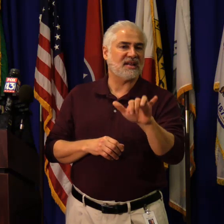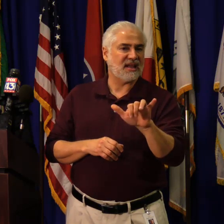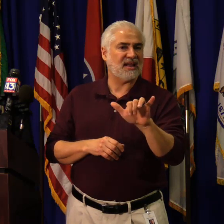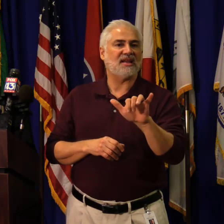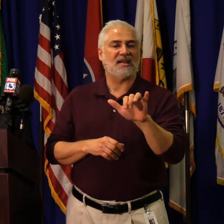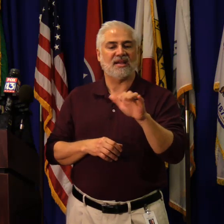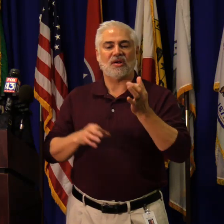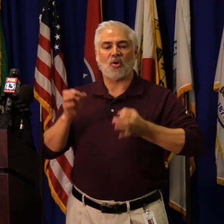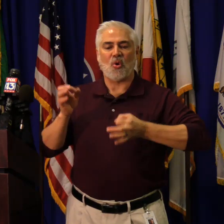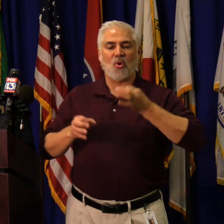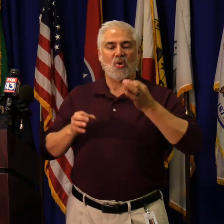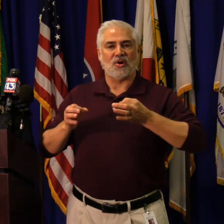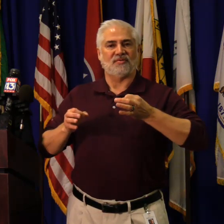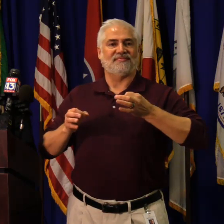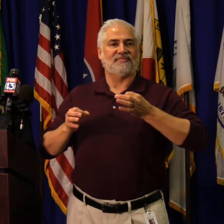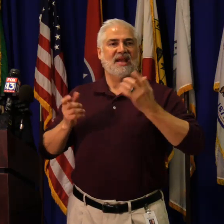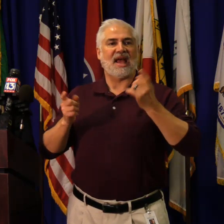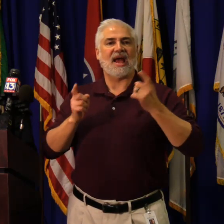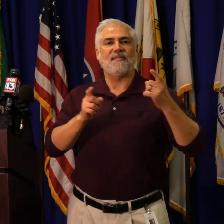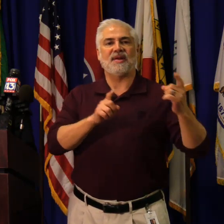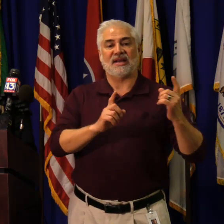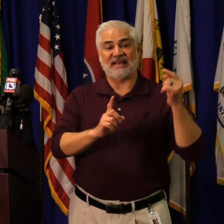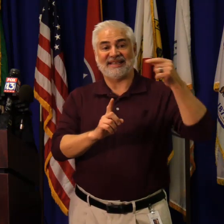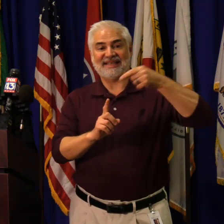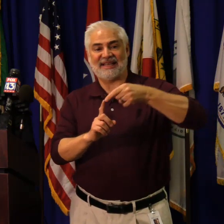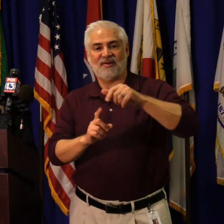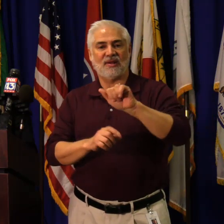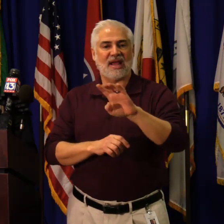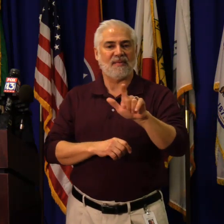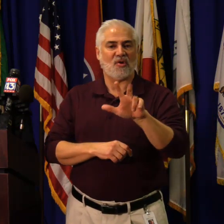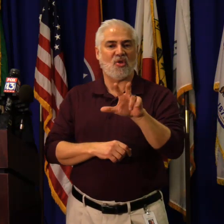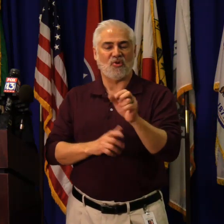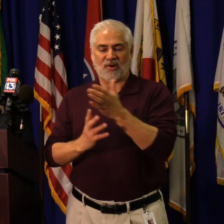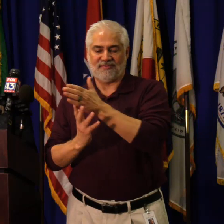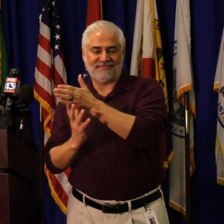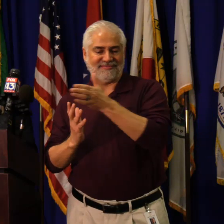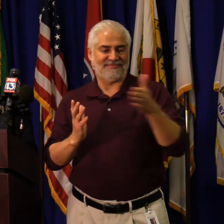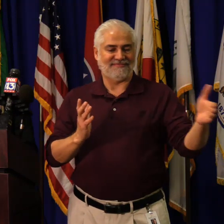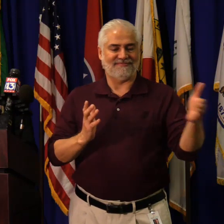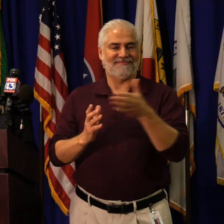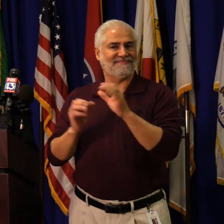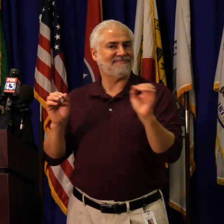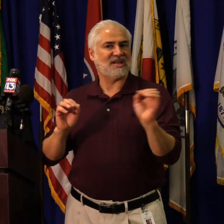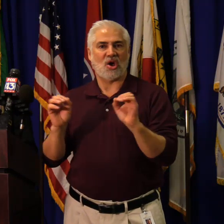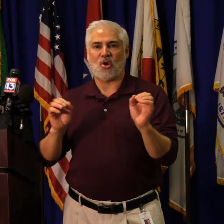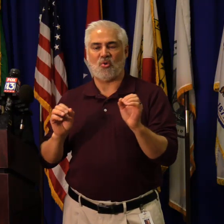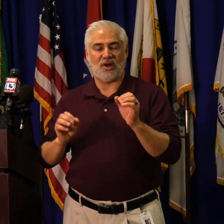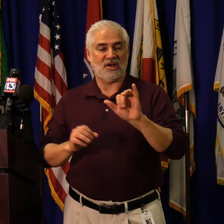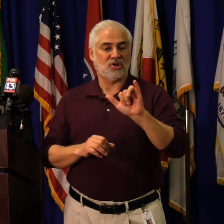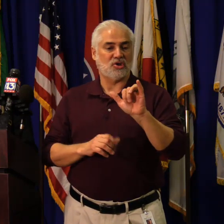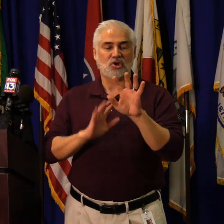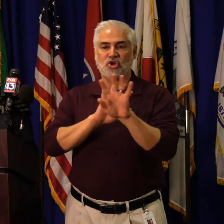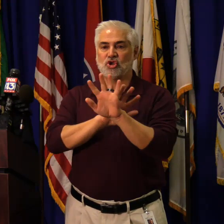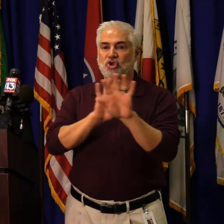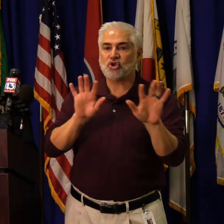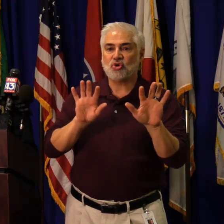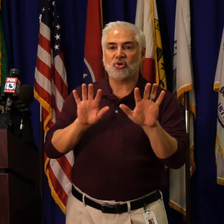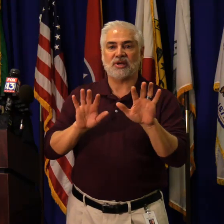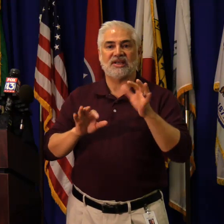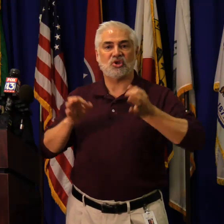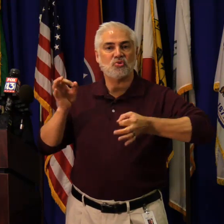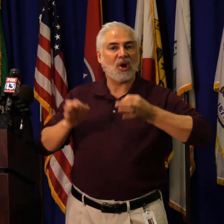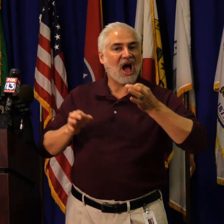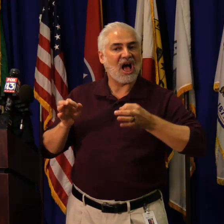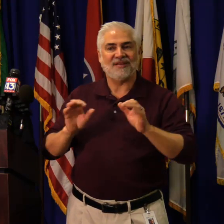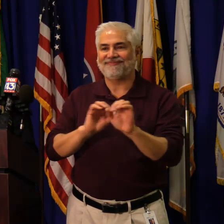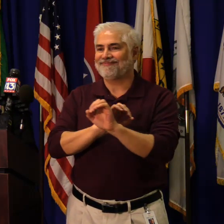court hearings until April 30th. That also means that there will be no jury trials, and